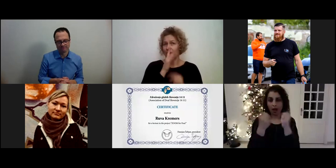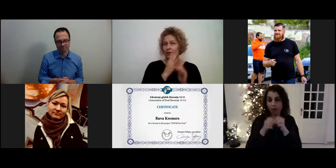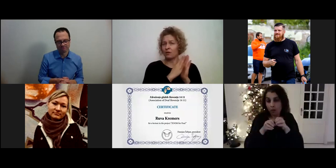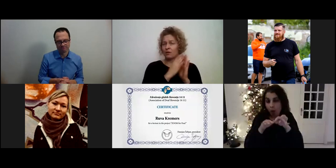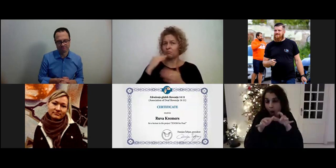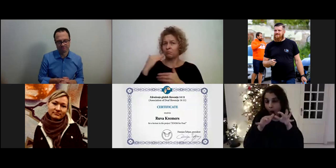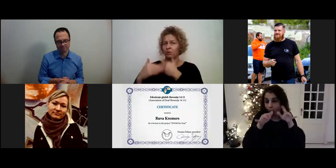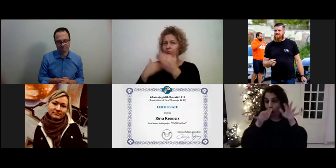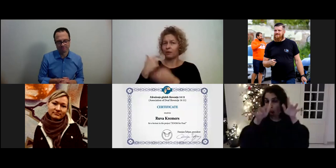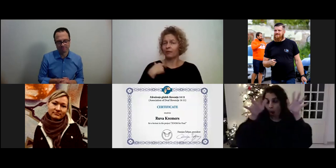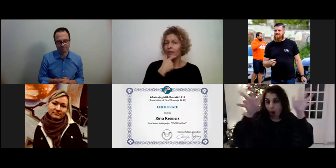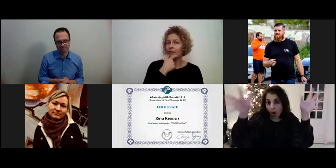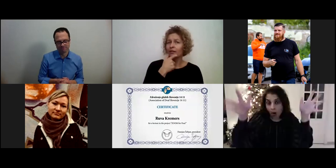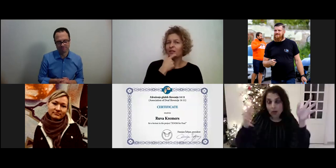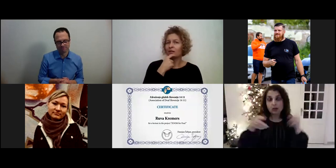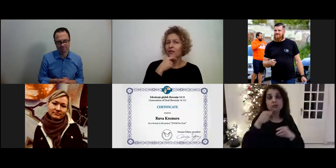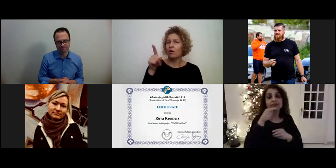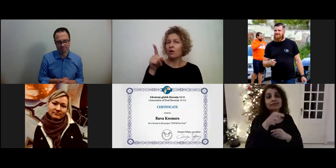it's been so impressive to see this grow